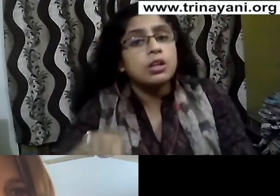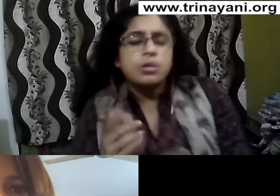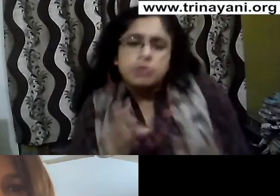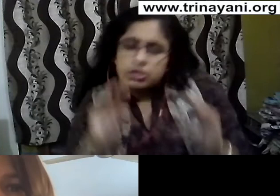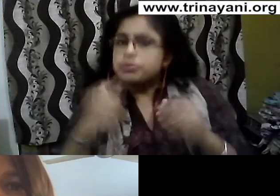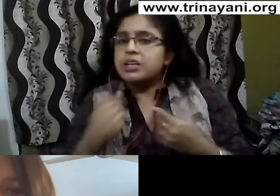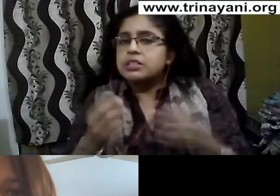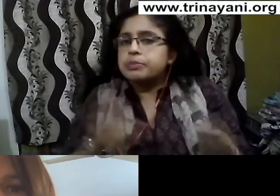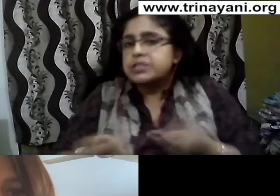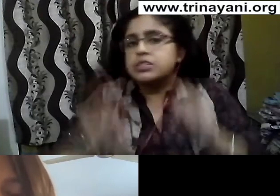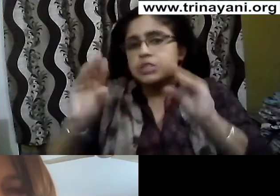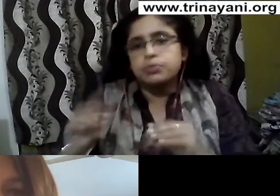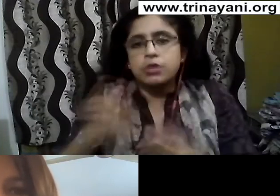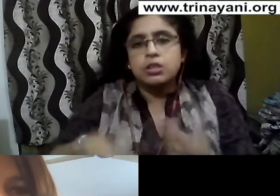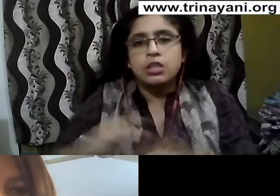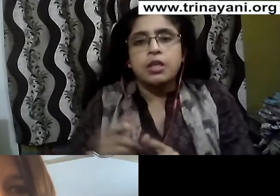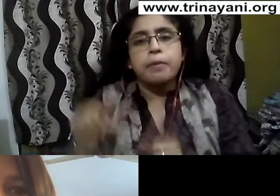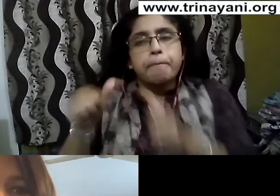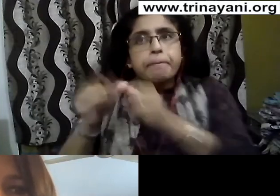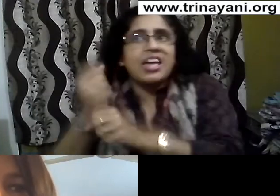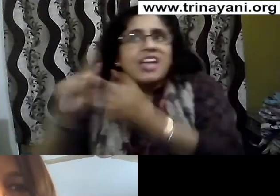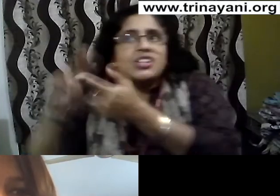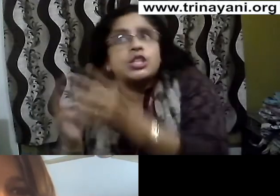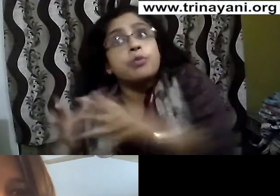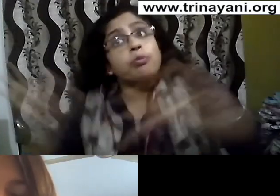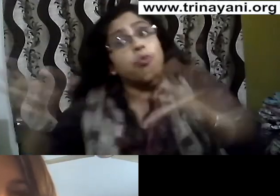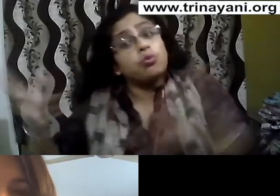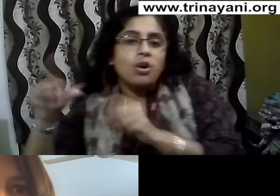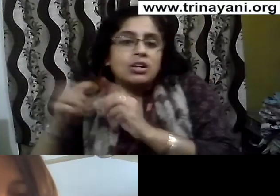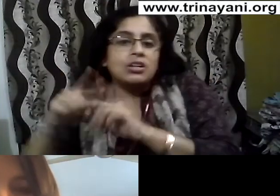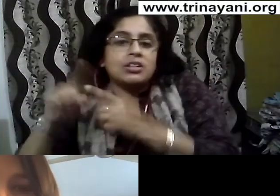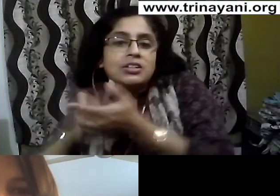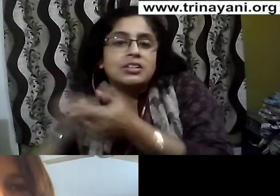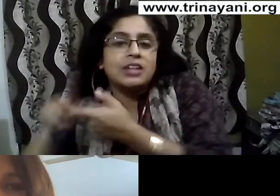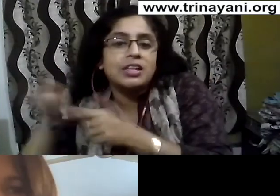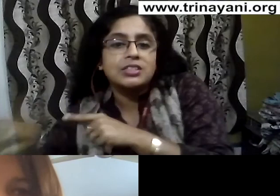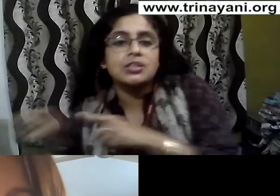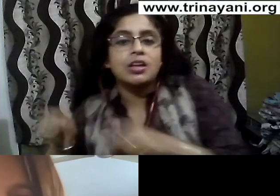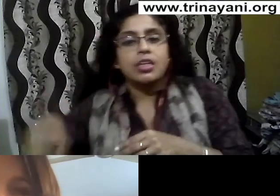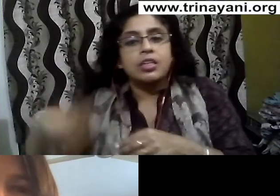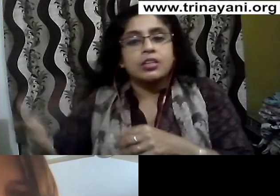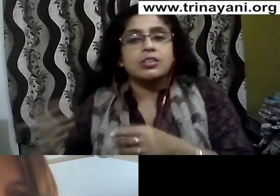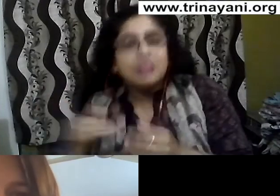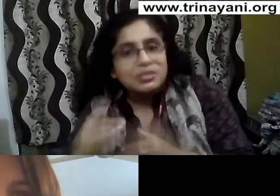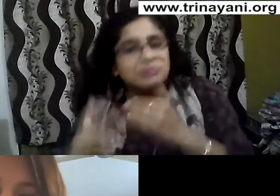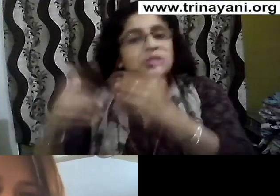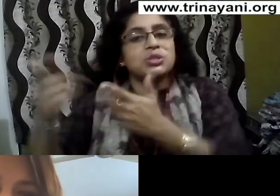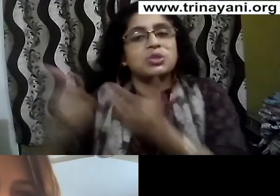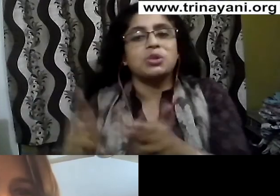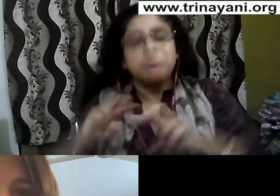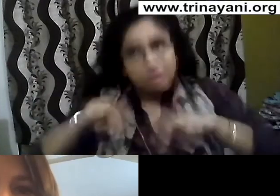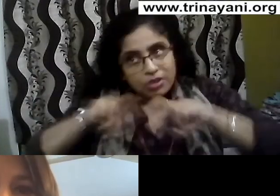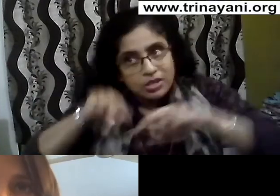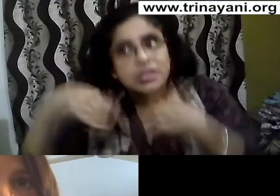but even bigger agencies that I worked with were sort of not doing this. Then I've grown, I've done a lot of research,